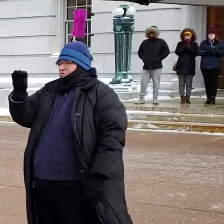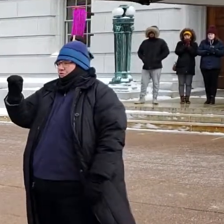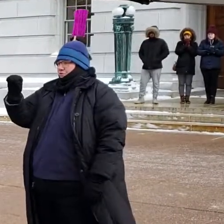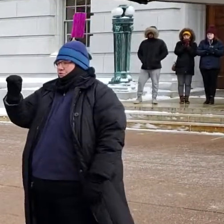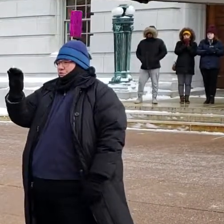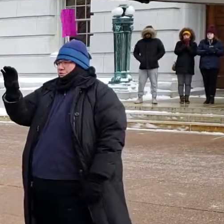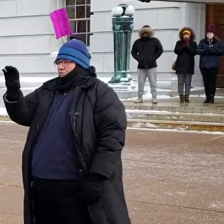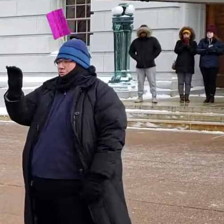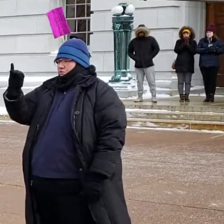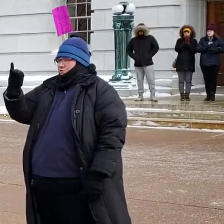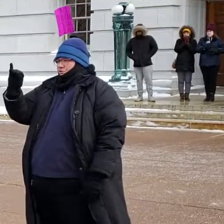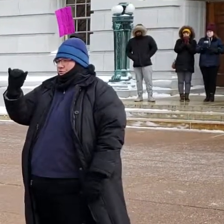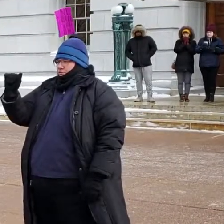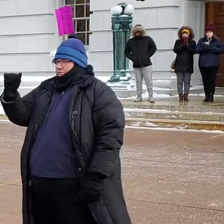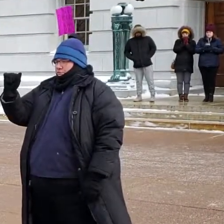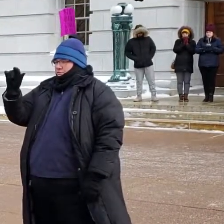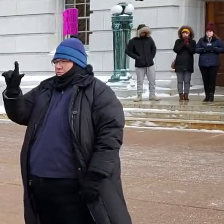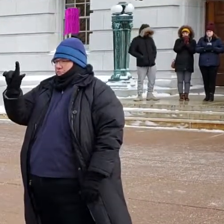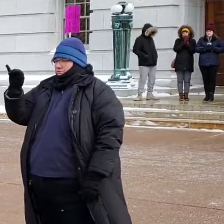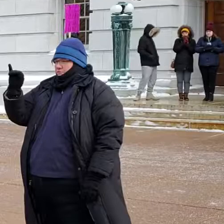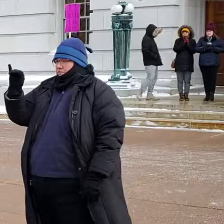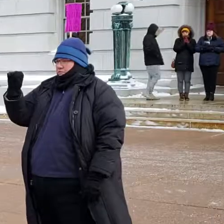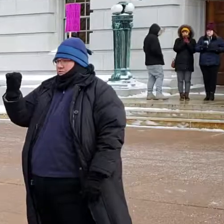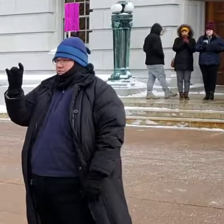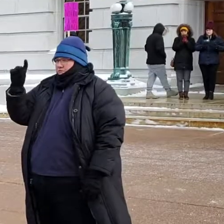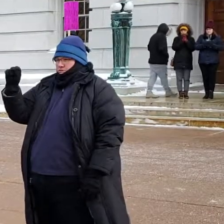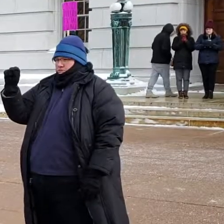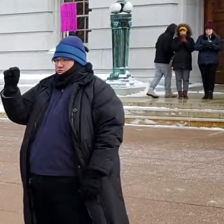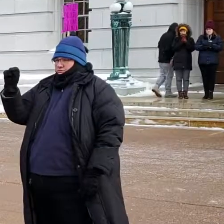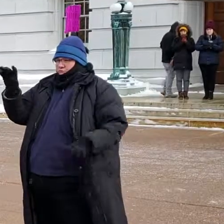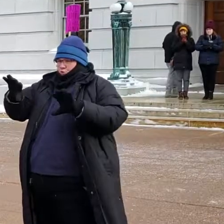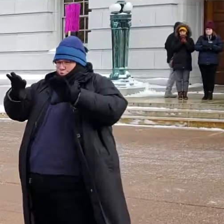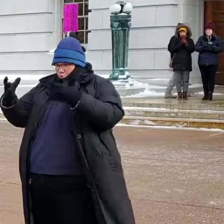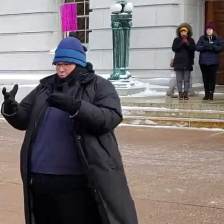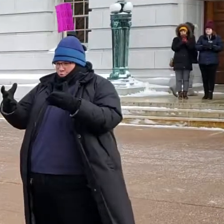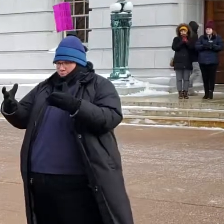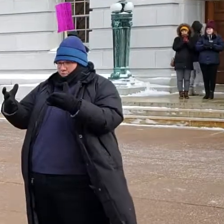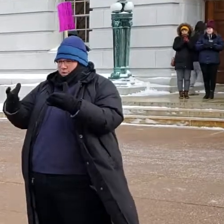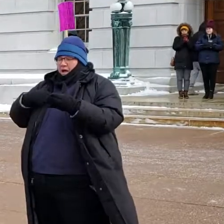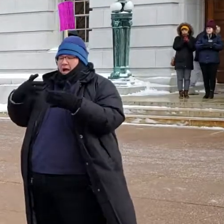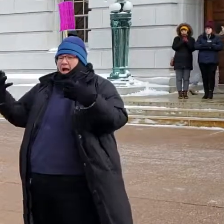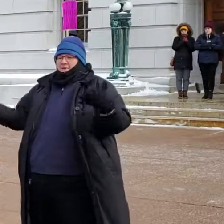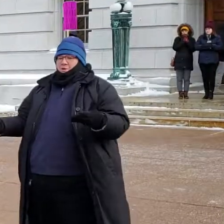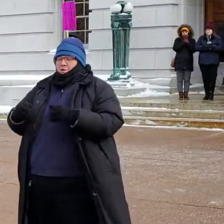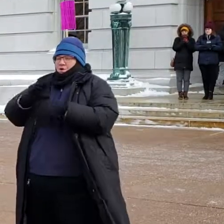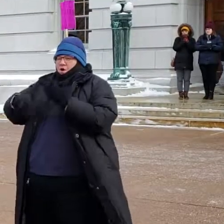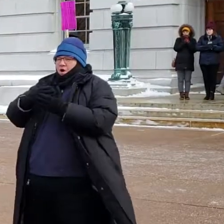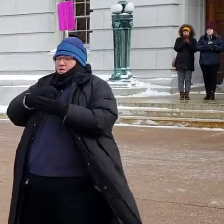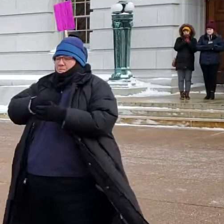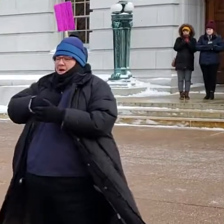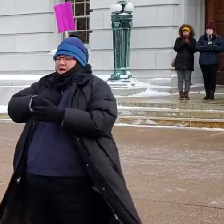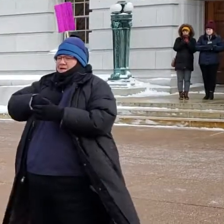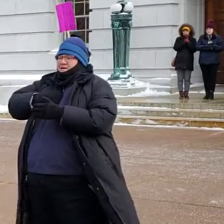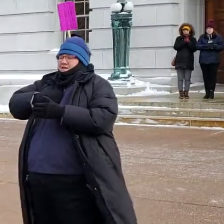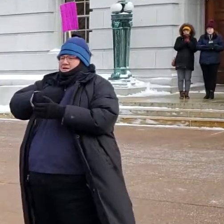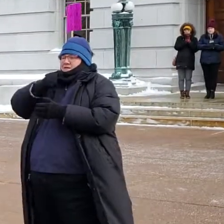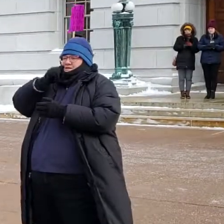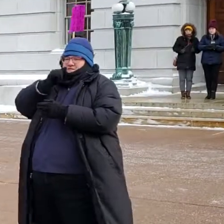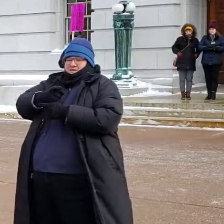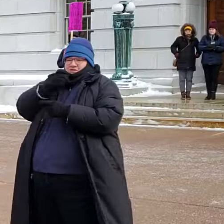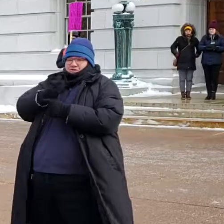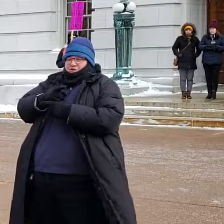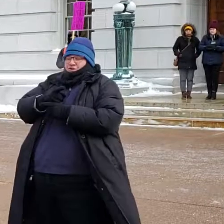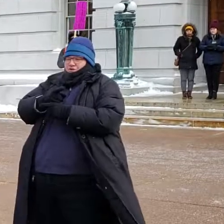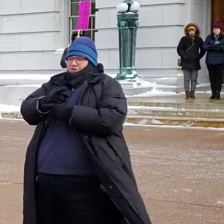I am here today in solidarity with all my sisters and siblings who are tired of business as usual